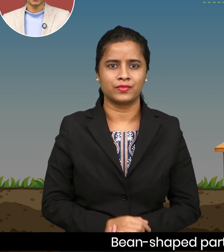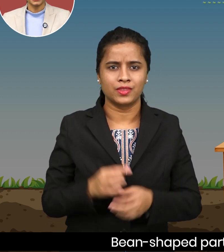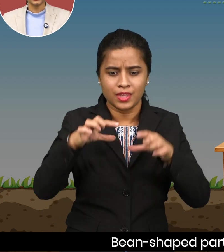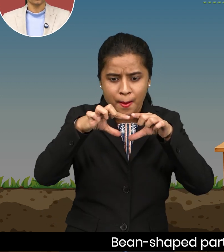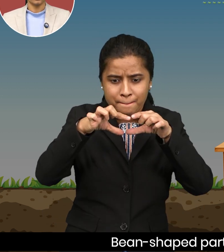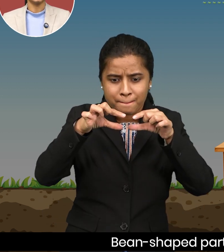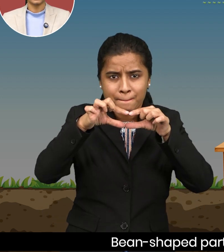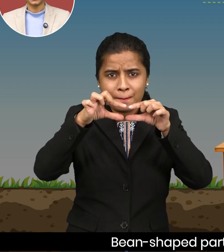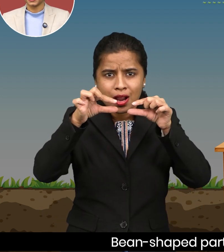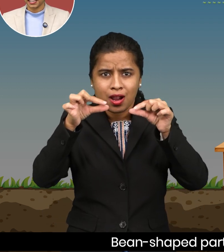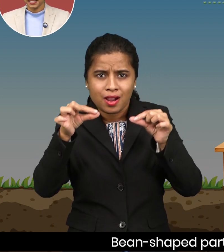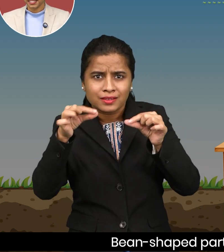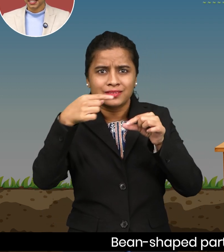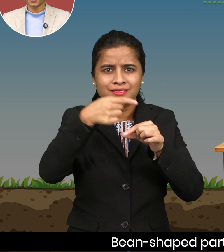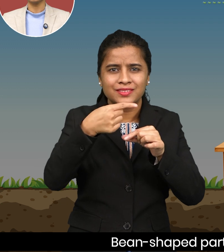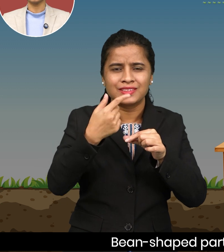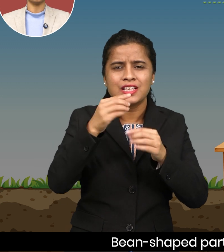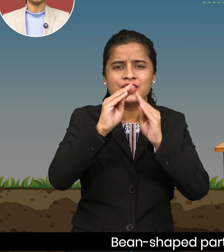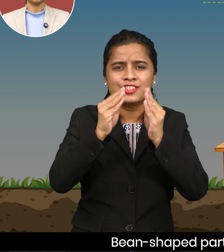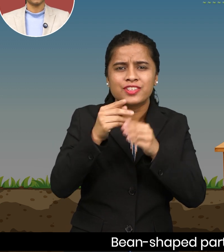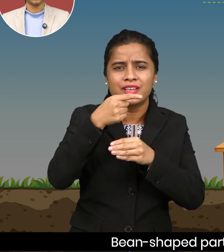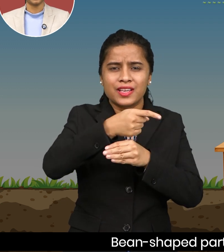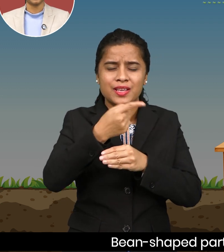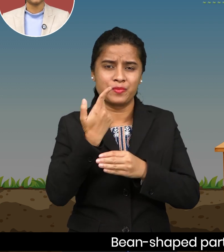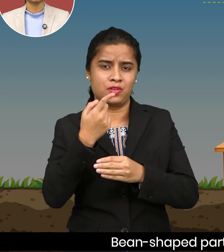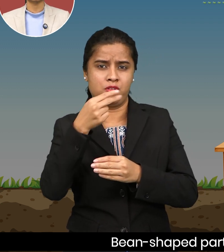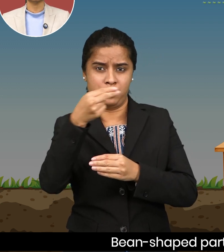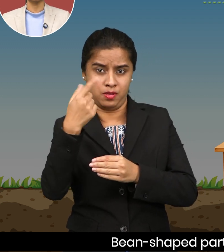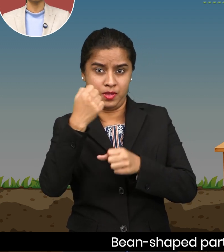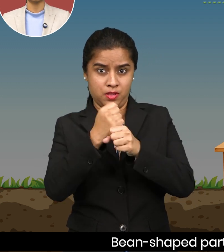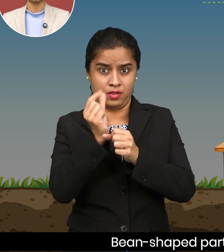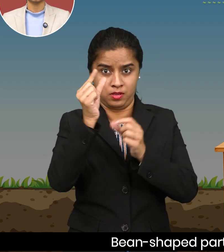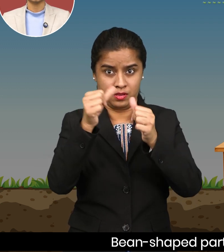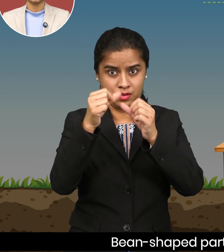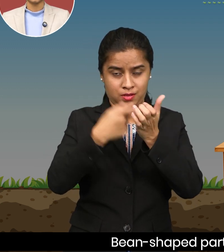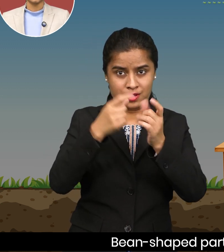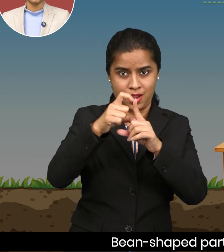Bean-shaped parts called guard cells are found.